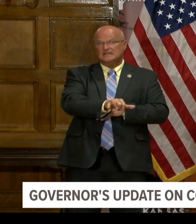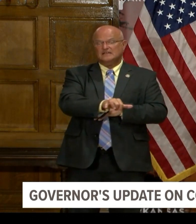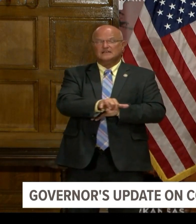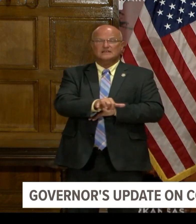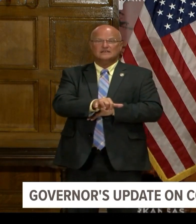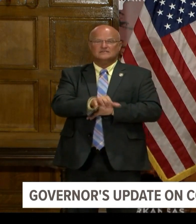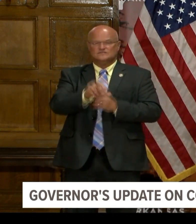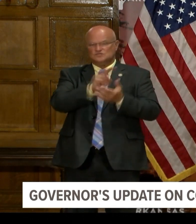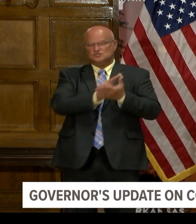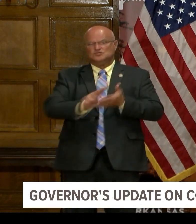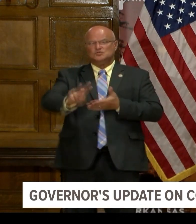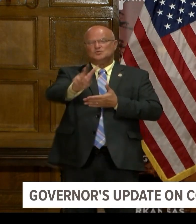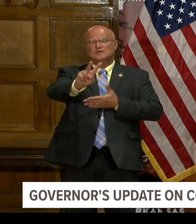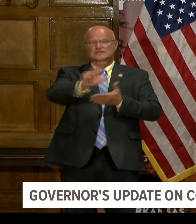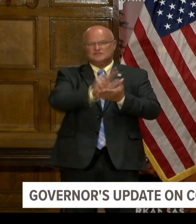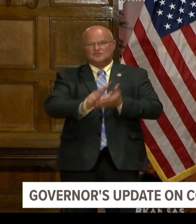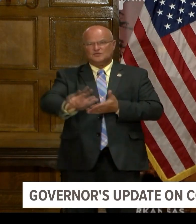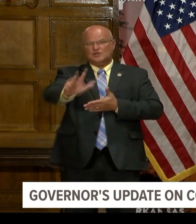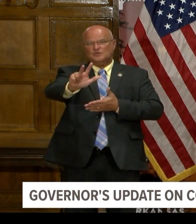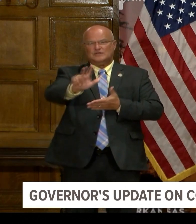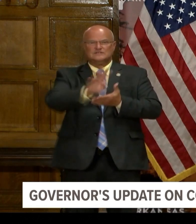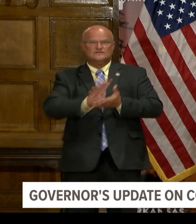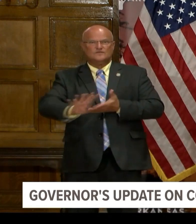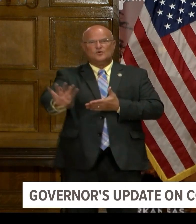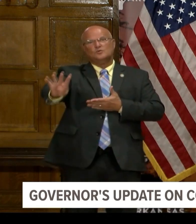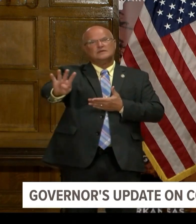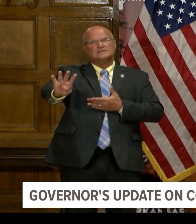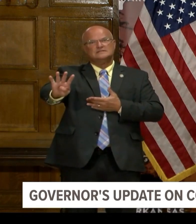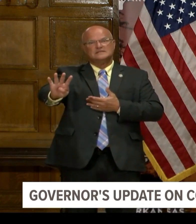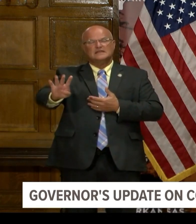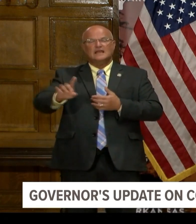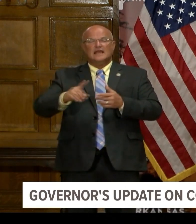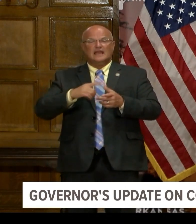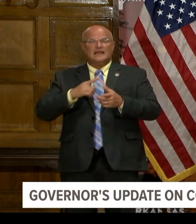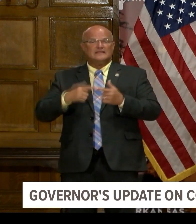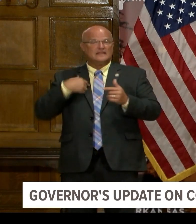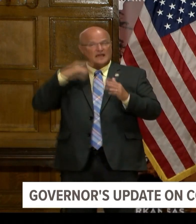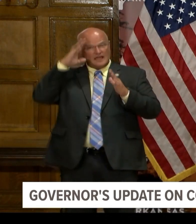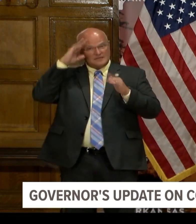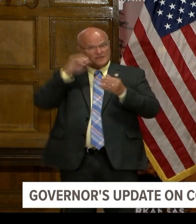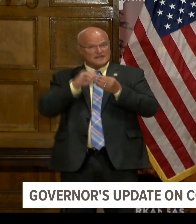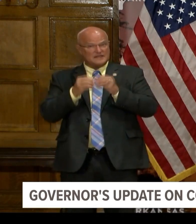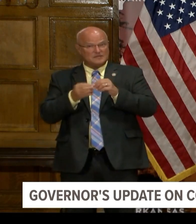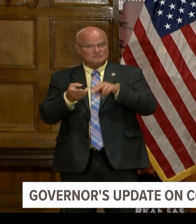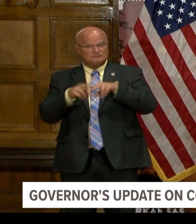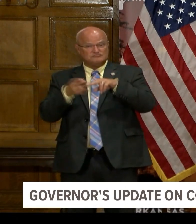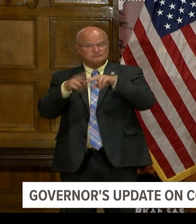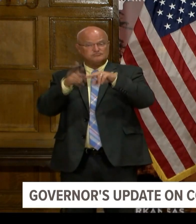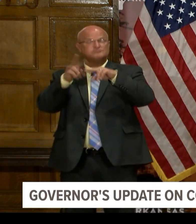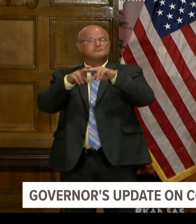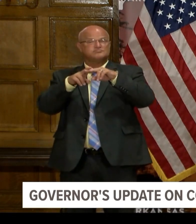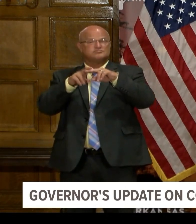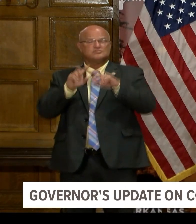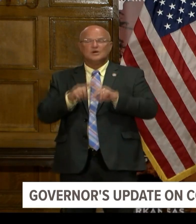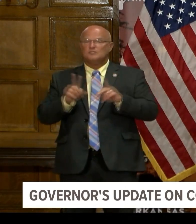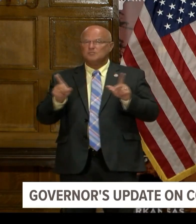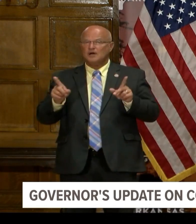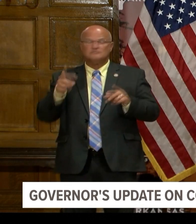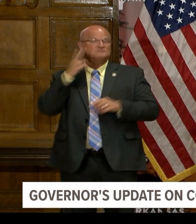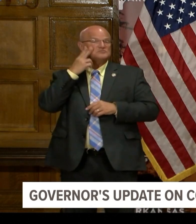2 weeks from now, 3 weeks, 4 weeks from now, and I expect that number to go up, but we will